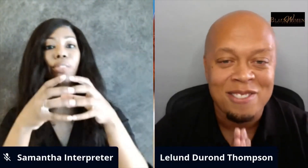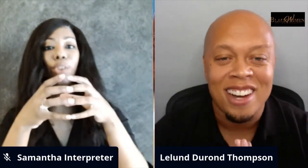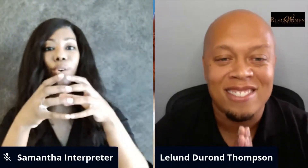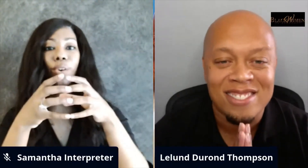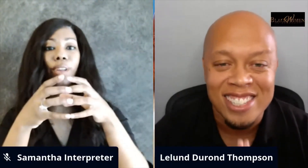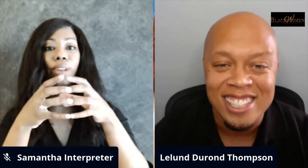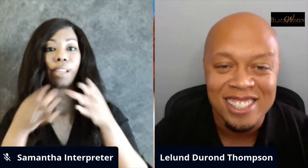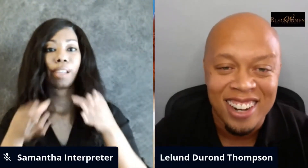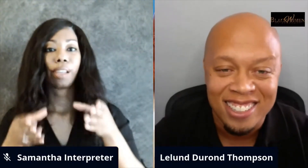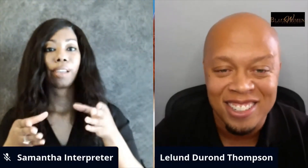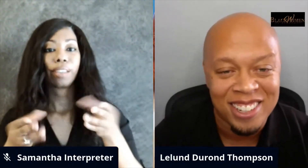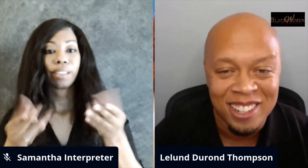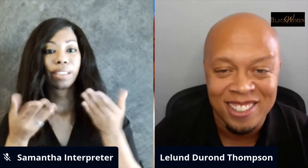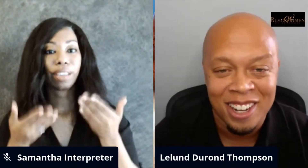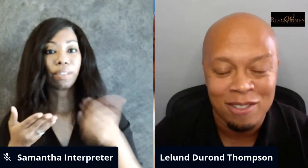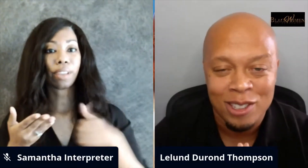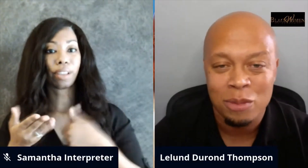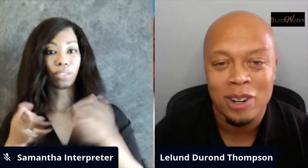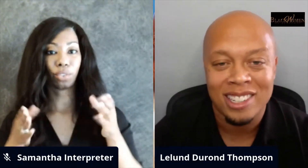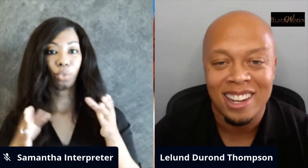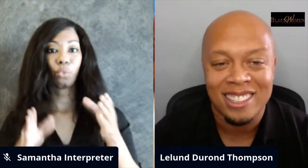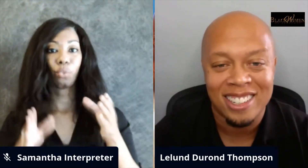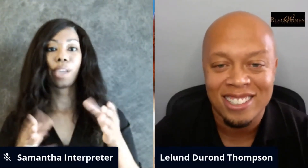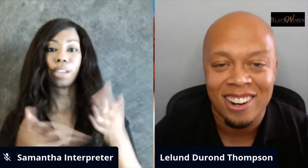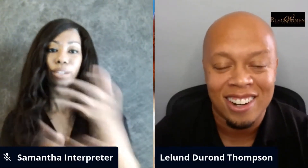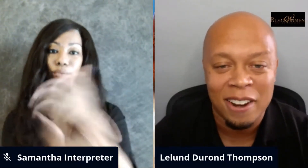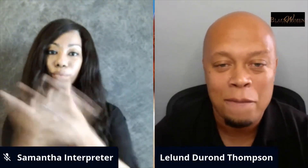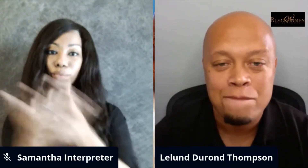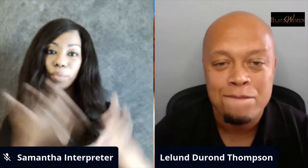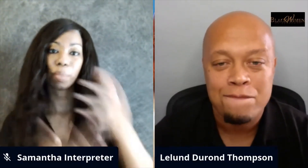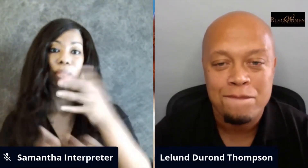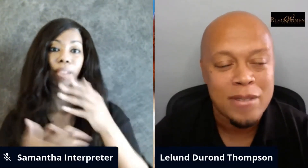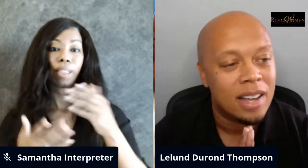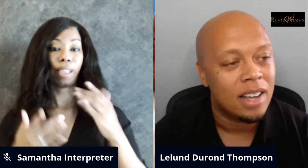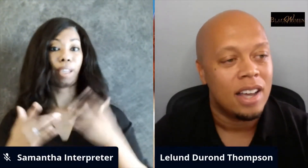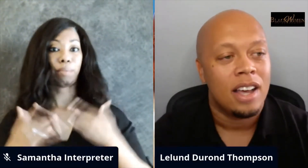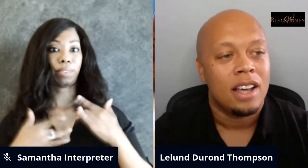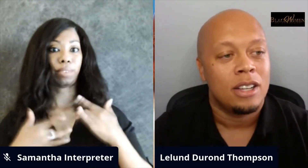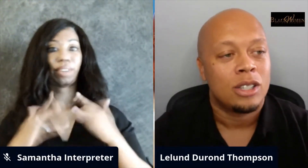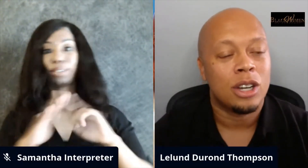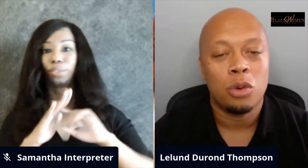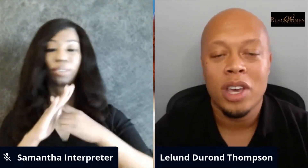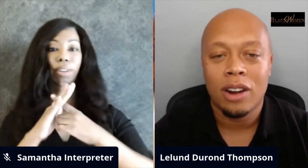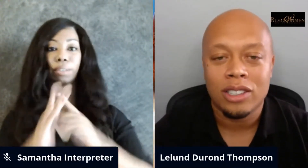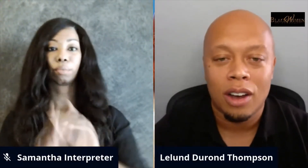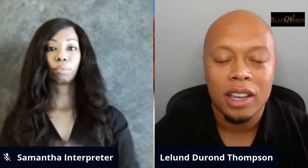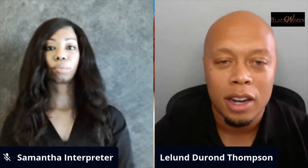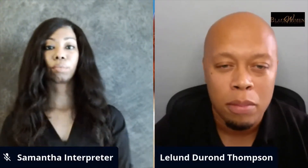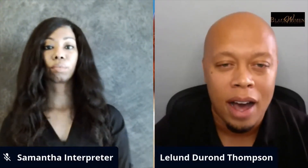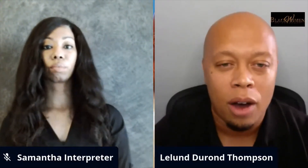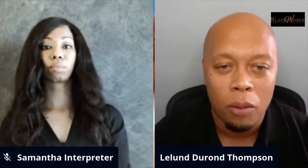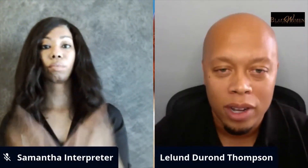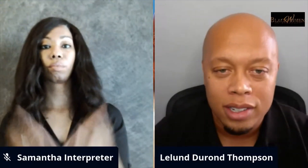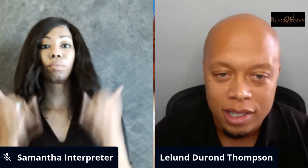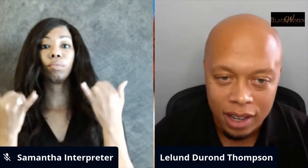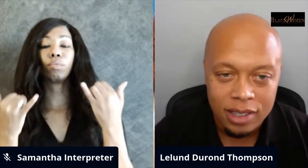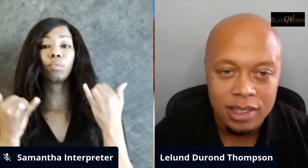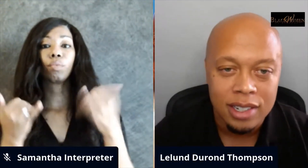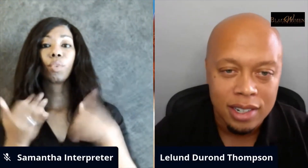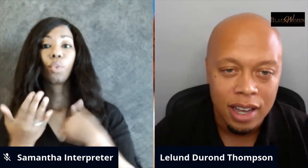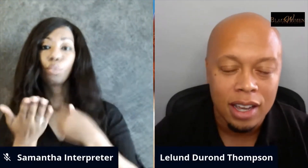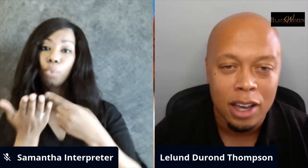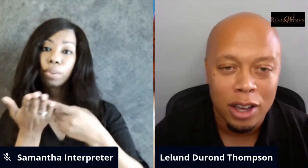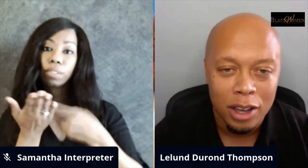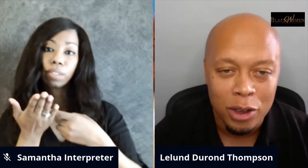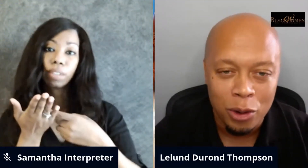Lelund Durond from Lelund Durond Studios. I'm super excited to get started. So we are talking about what it takes